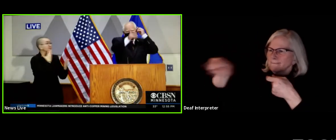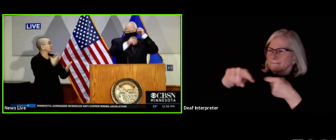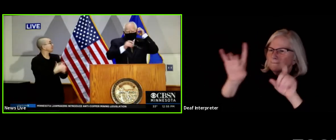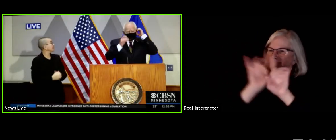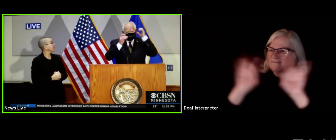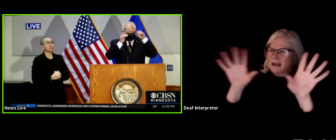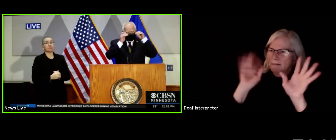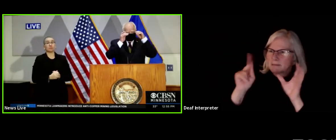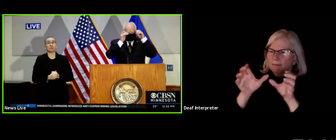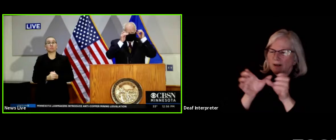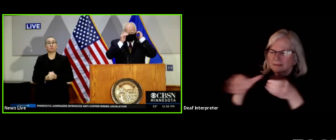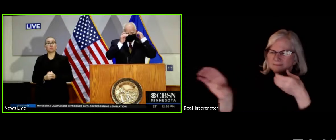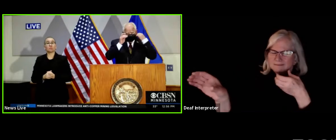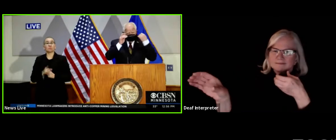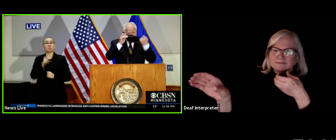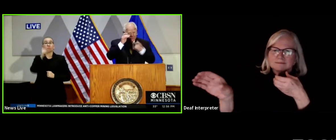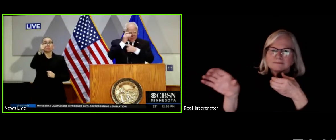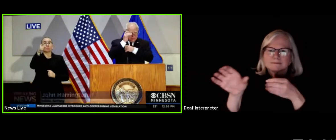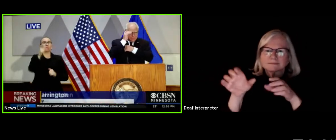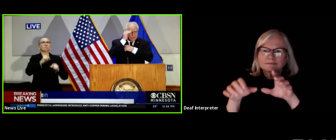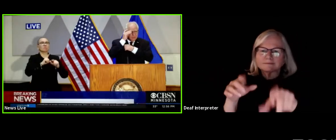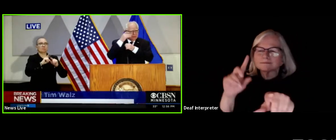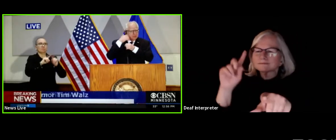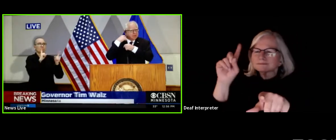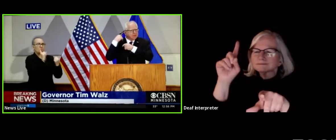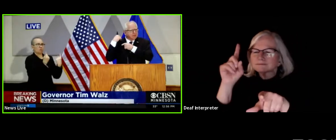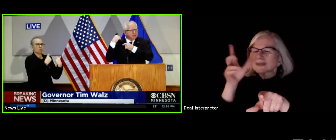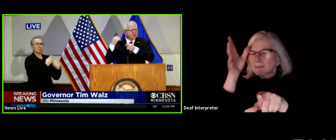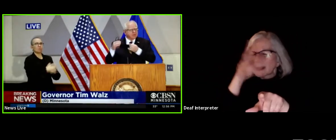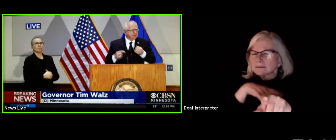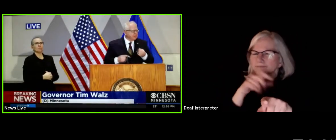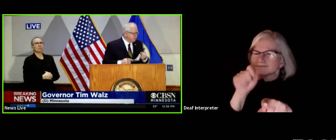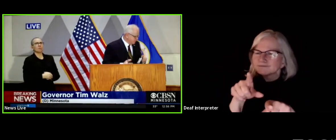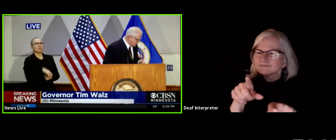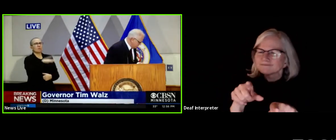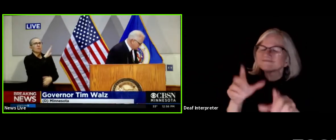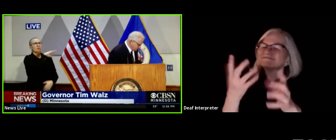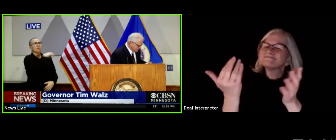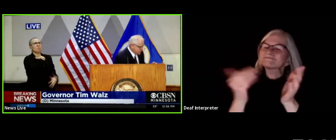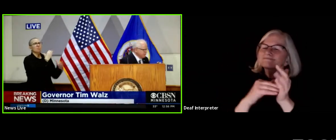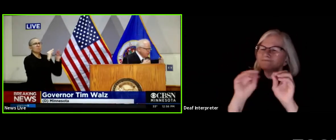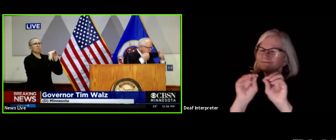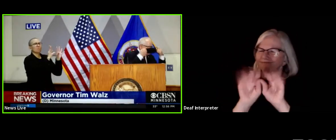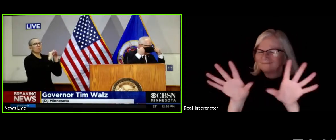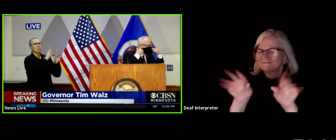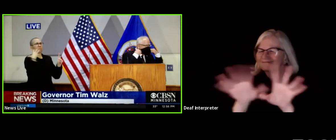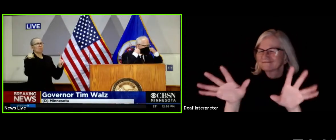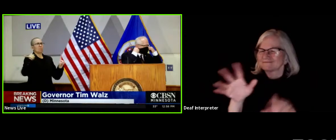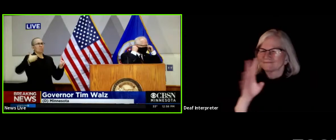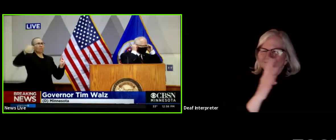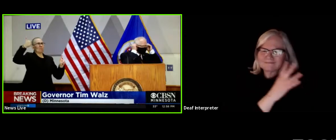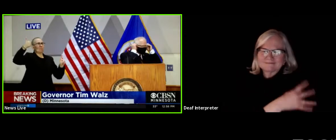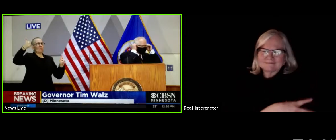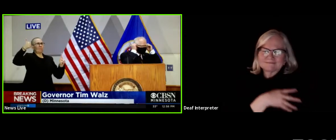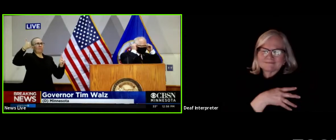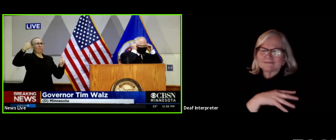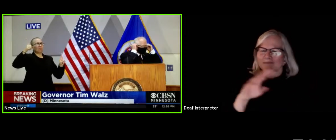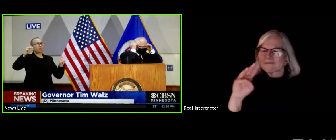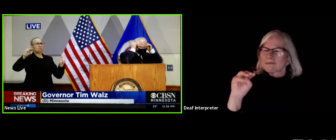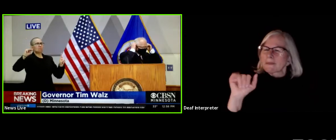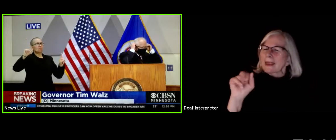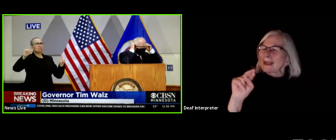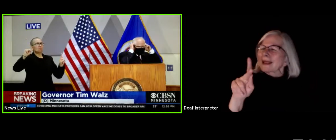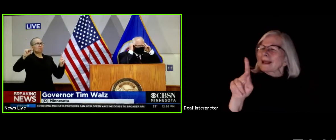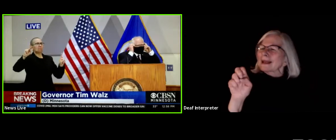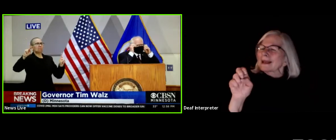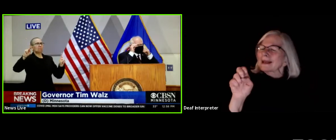Yes, go ahead, Dave. Clarification for General Menke. 850 National Guardsmen to the U.S.